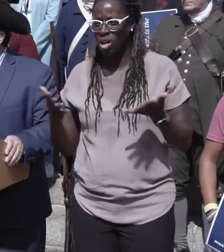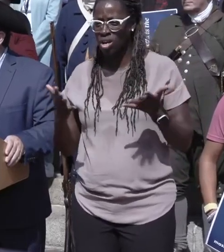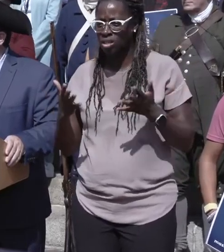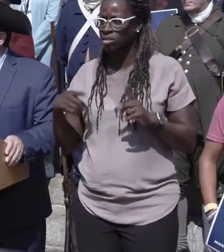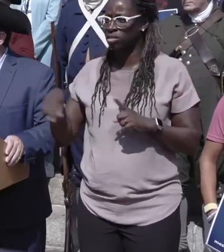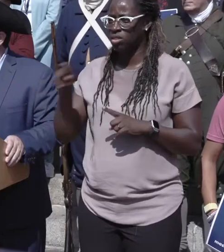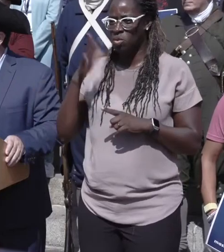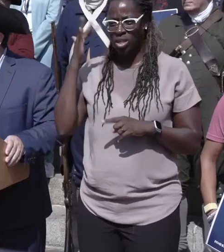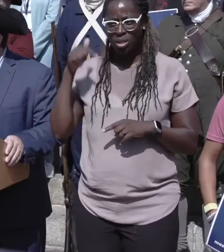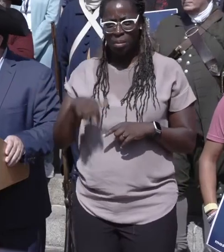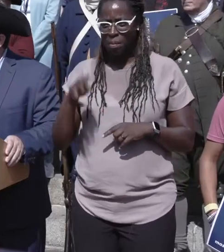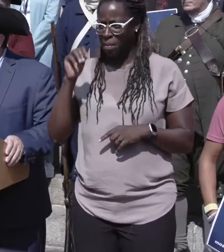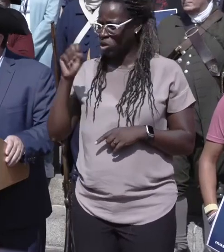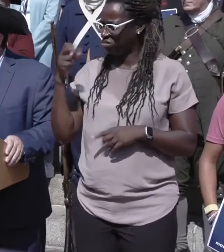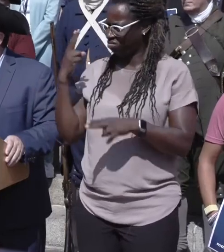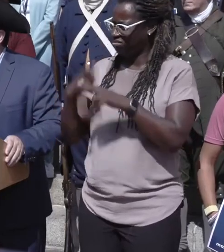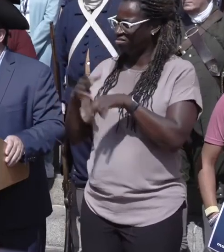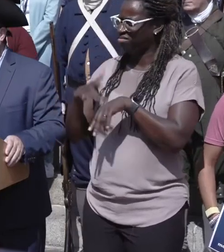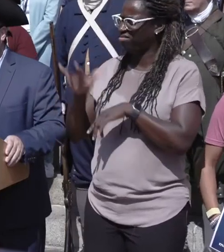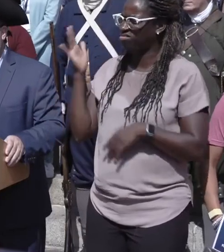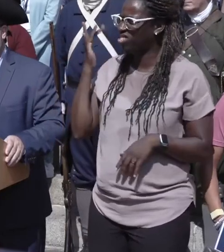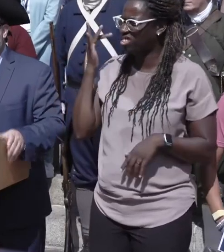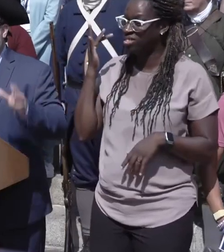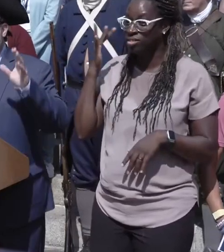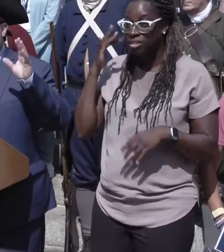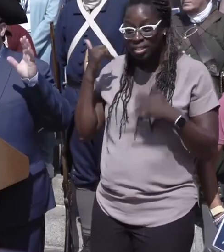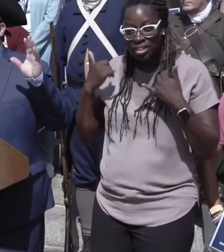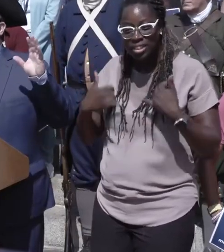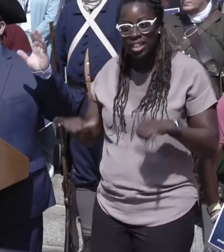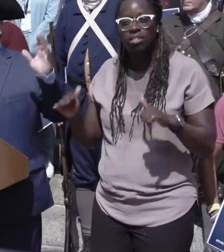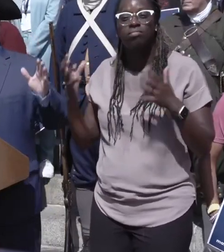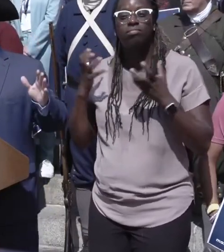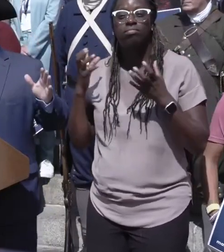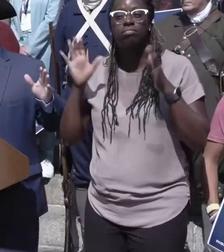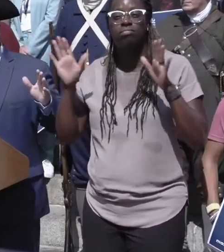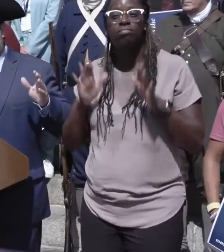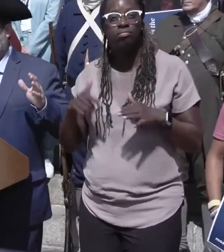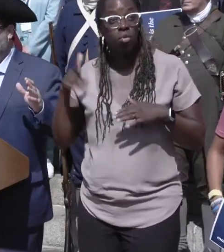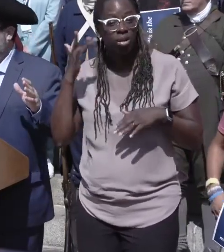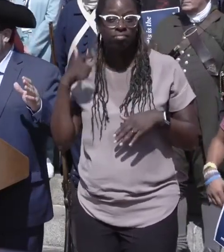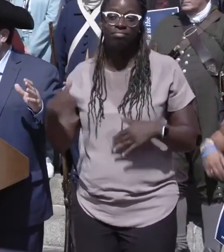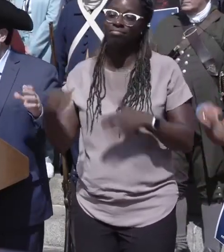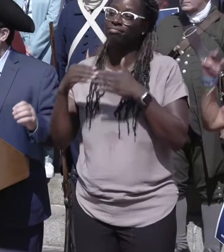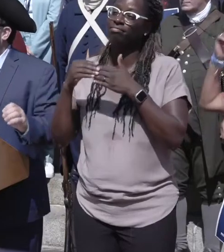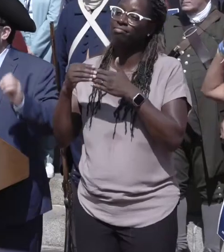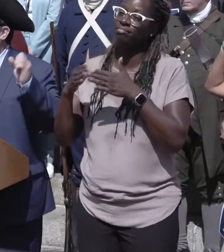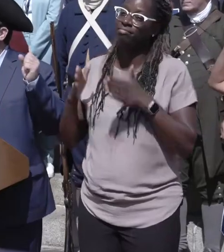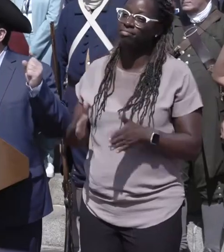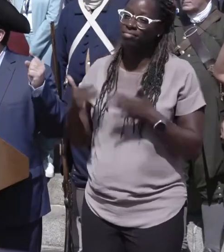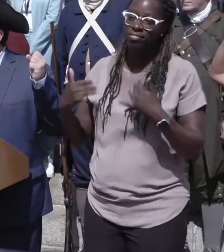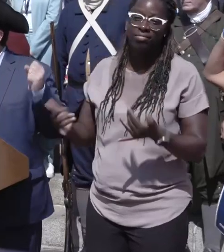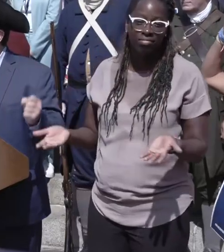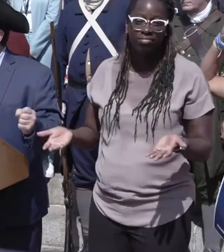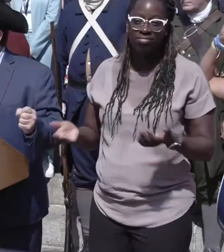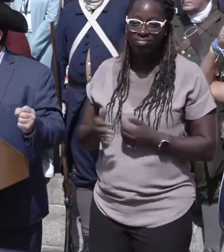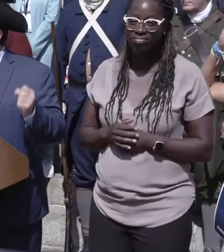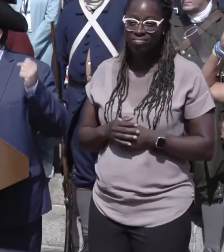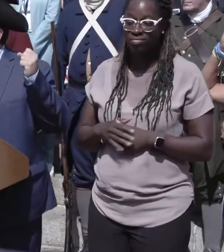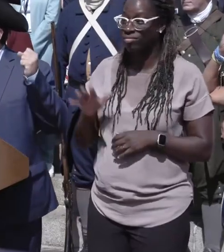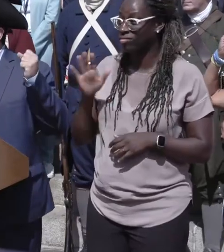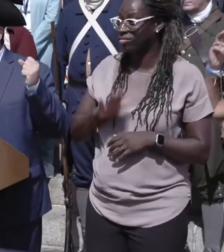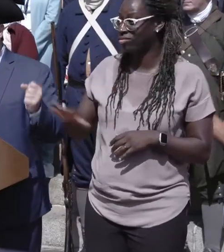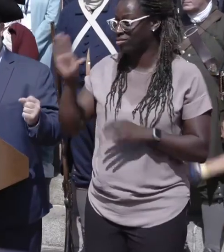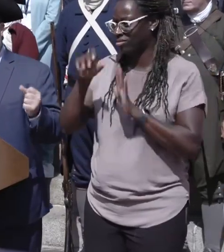great, what makes Massachusetts still a leader, and what makes the entire state, because I represent the Berkshires, what makes this